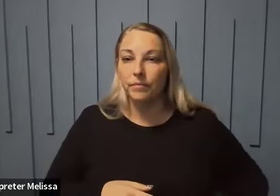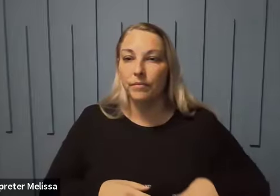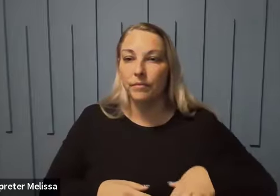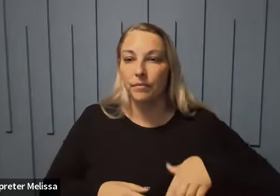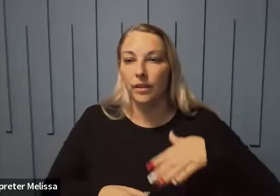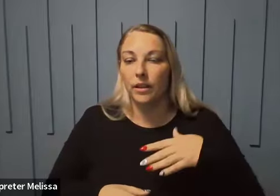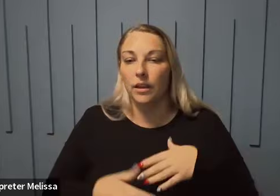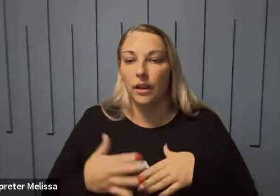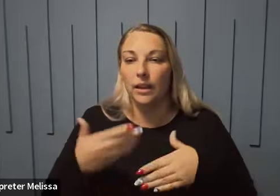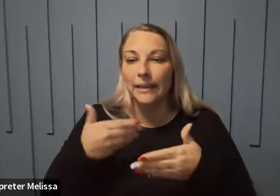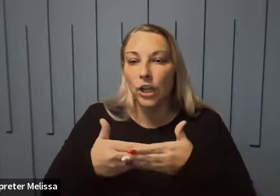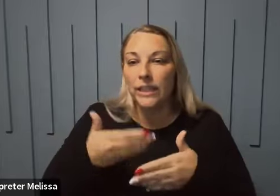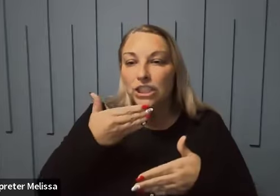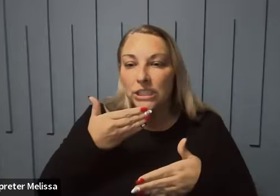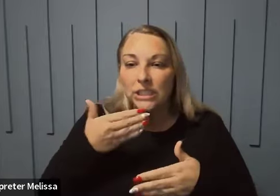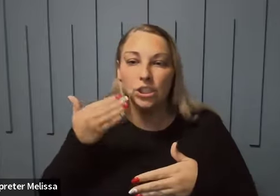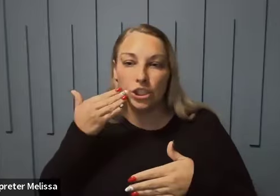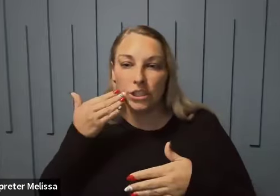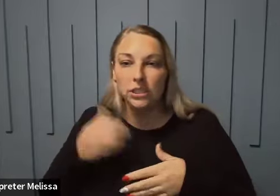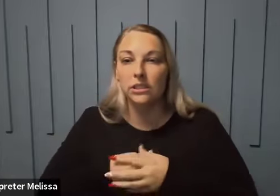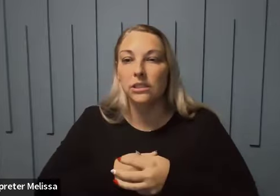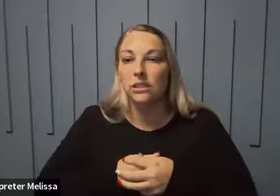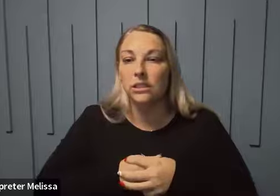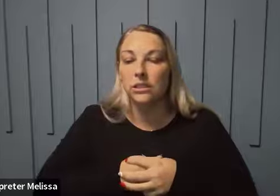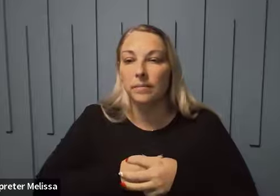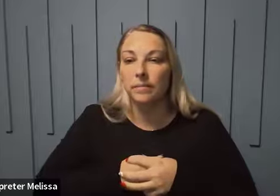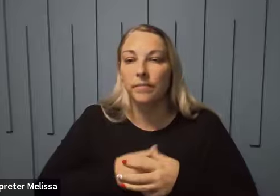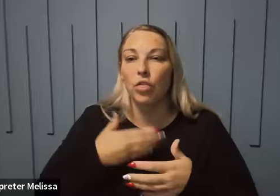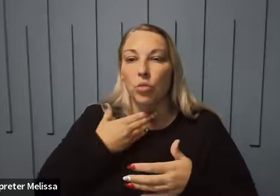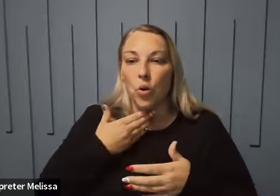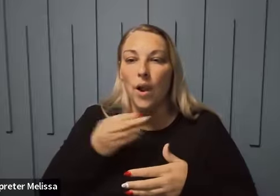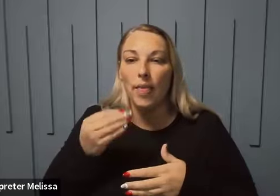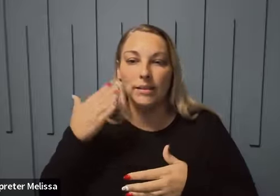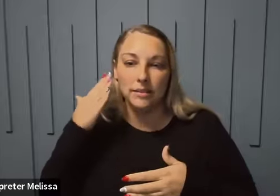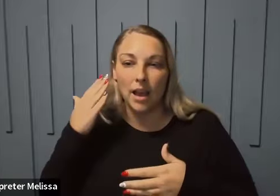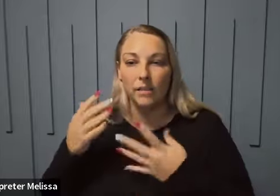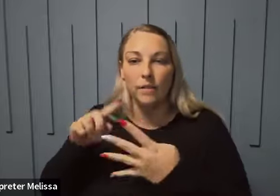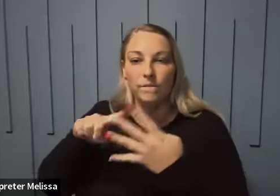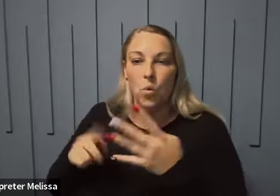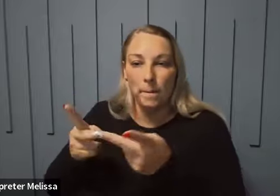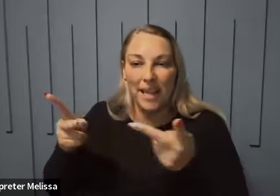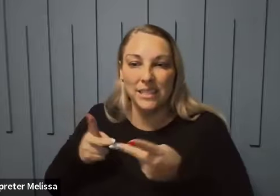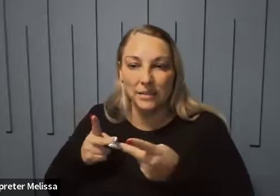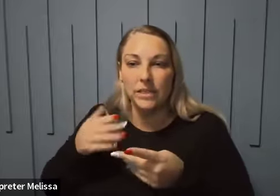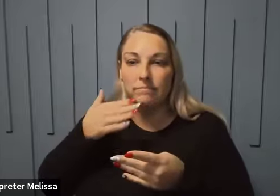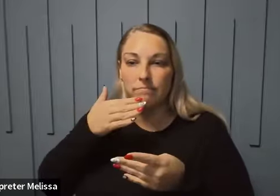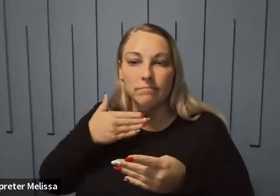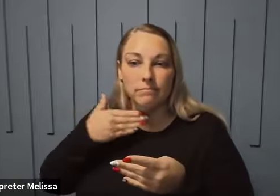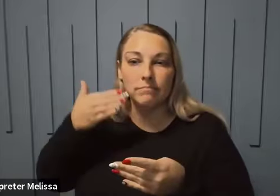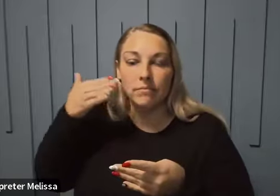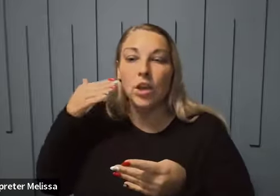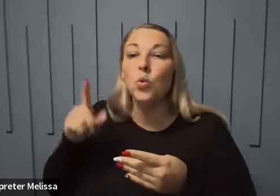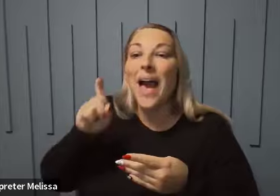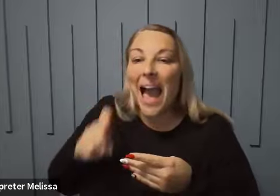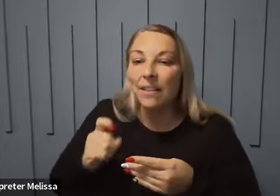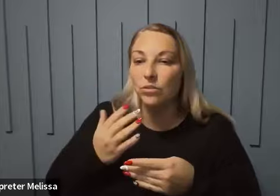at the chin, at the cheek, at the throat, and then to the side. You have to move your mouth. You have to